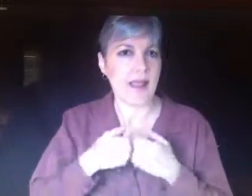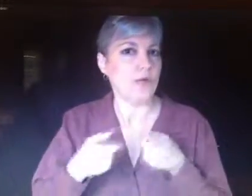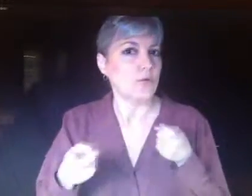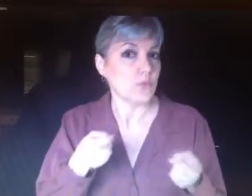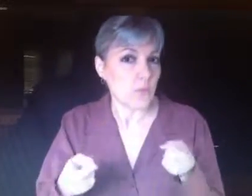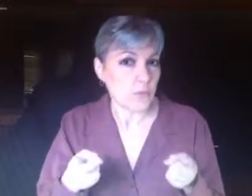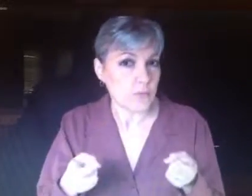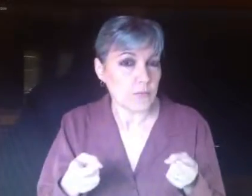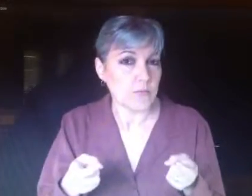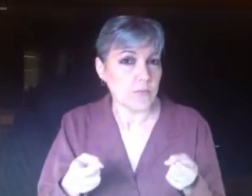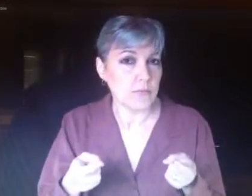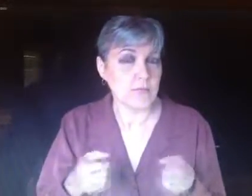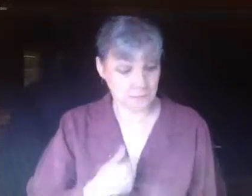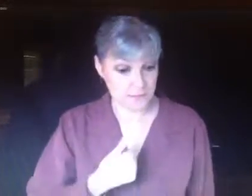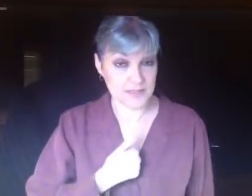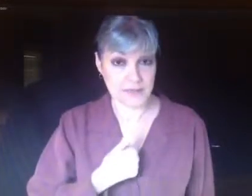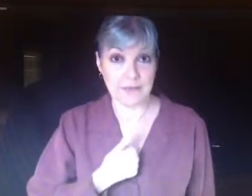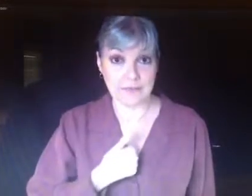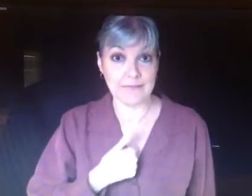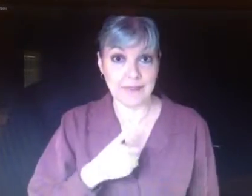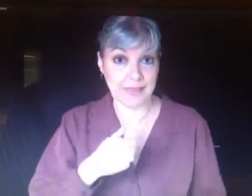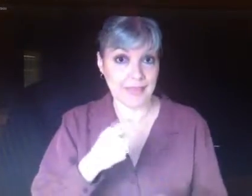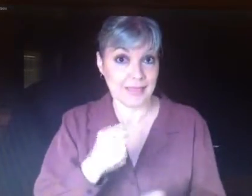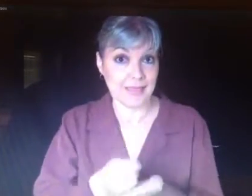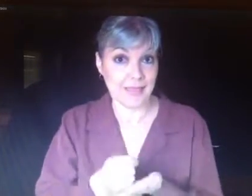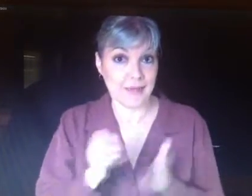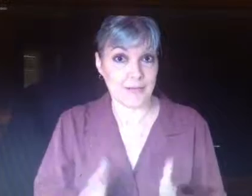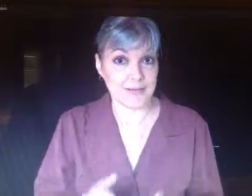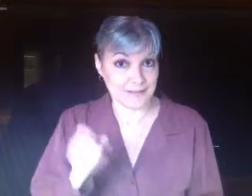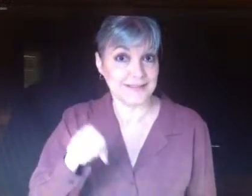to manage your life after the incident has happened.